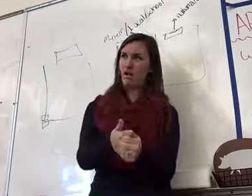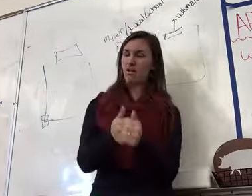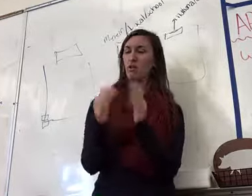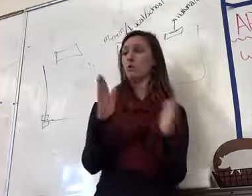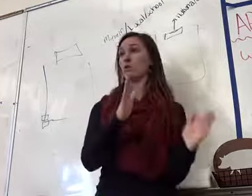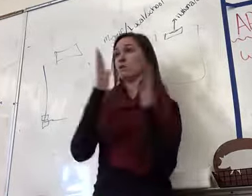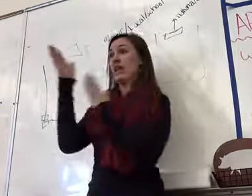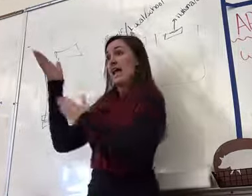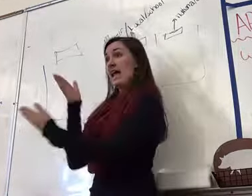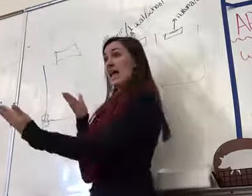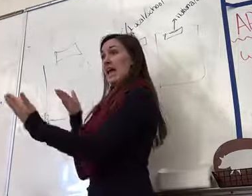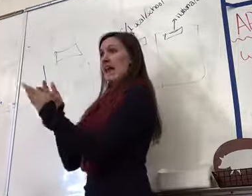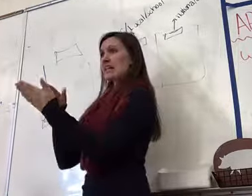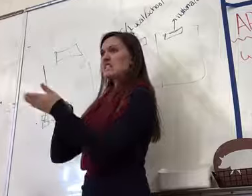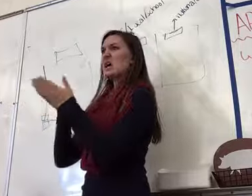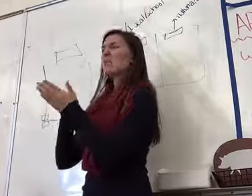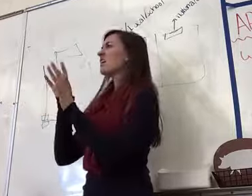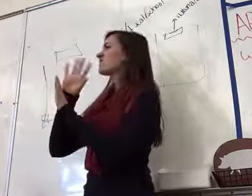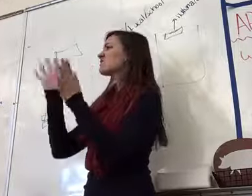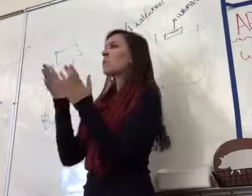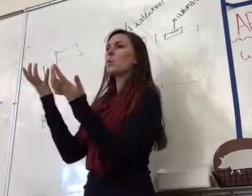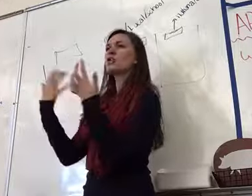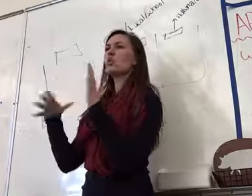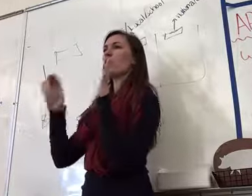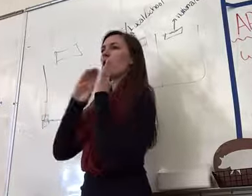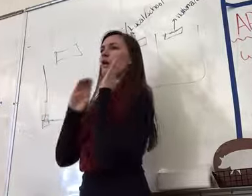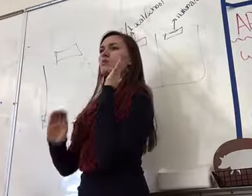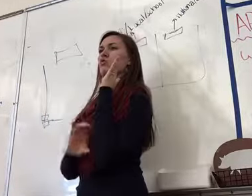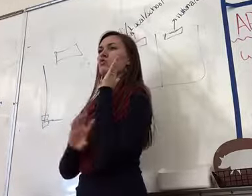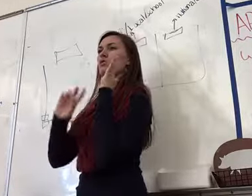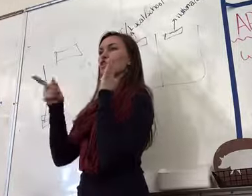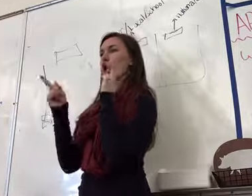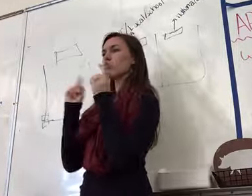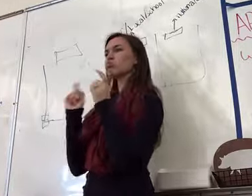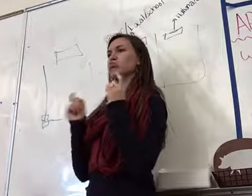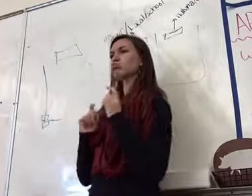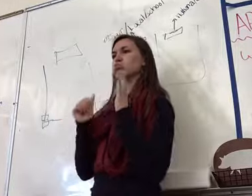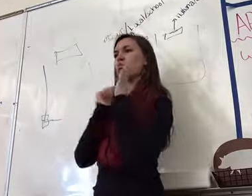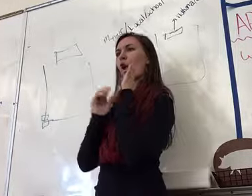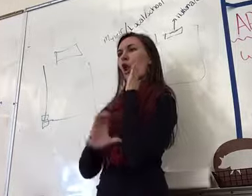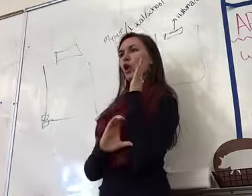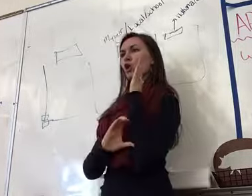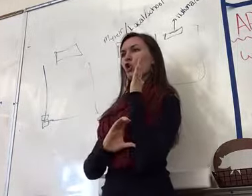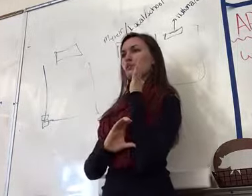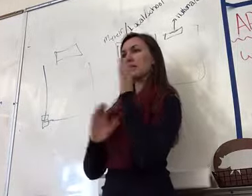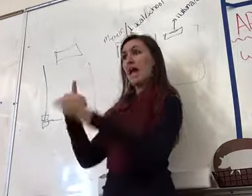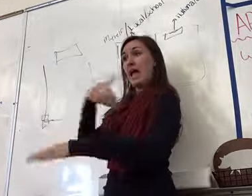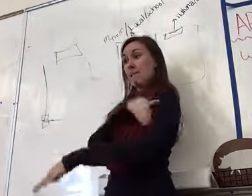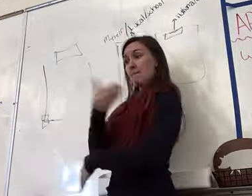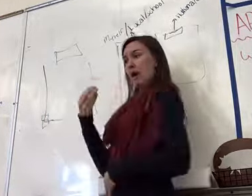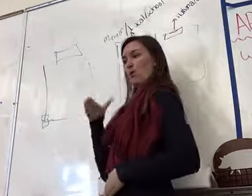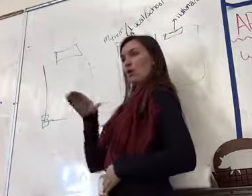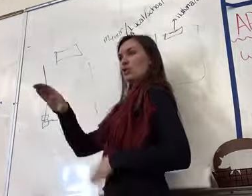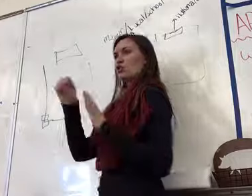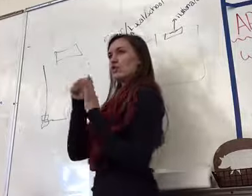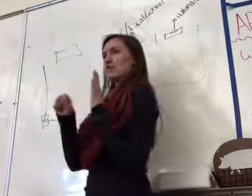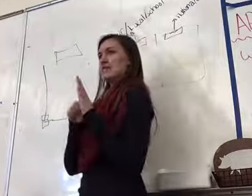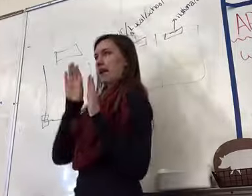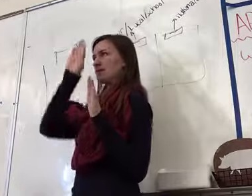Constitution. Just revise the articles. States' rights. Small town. Federalists are going to be in the north, the